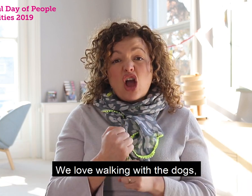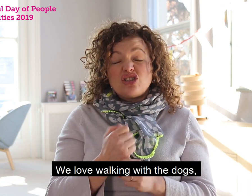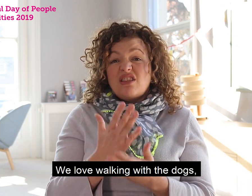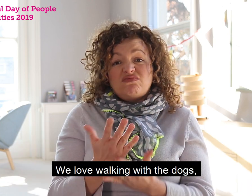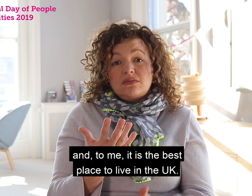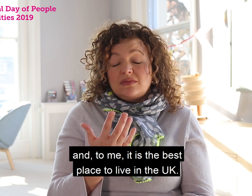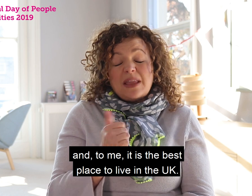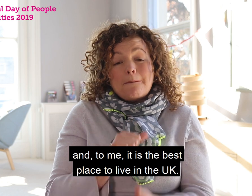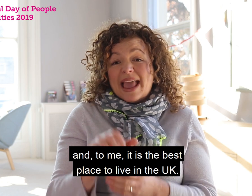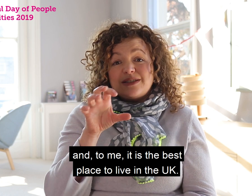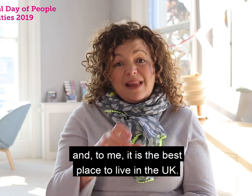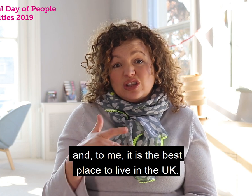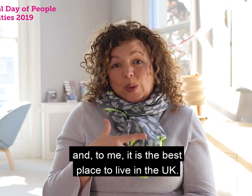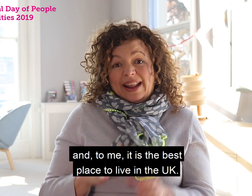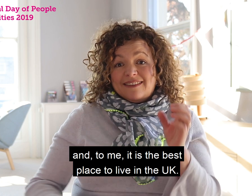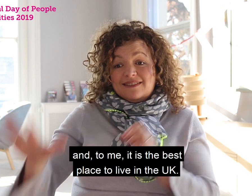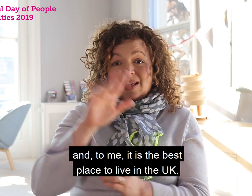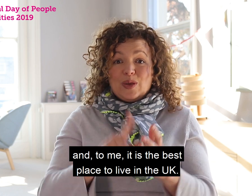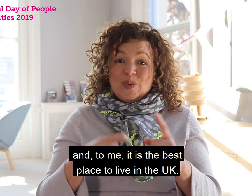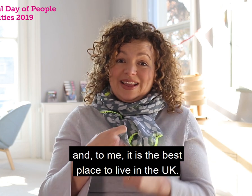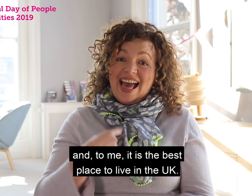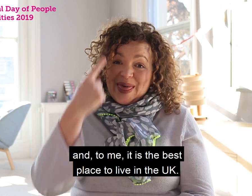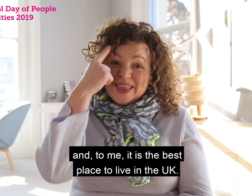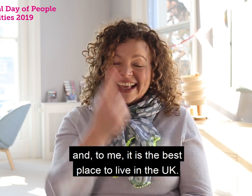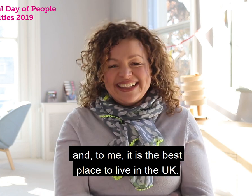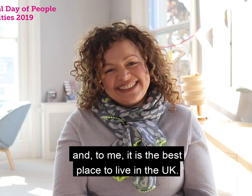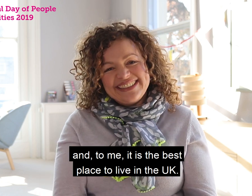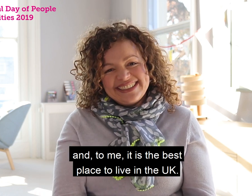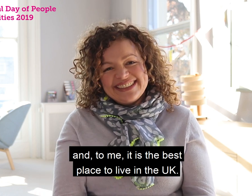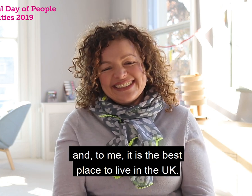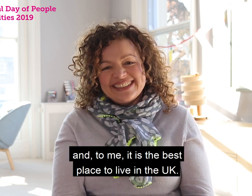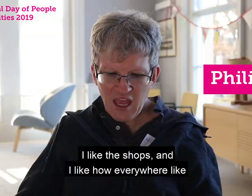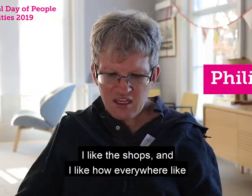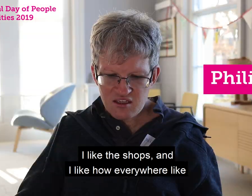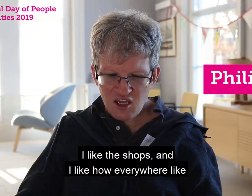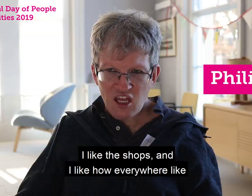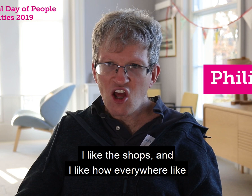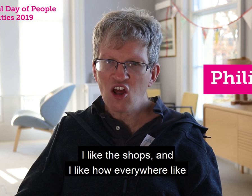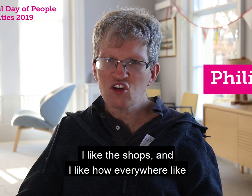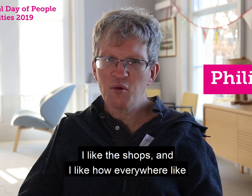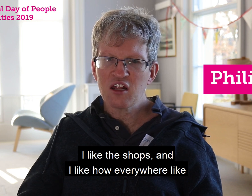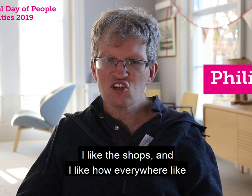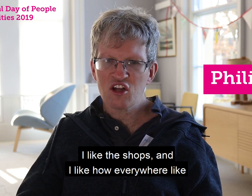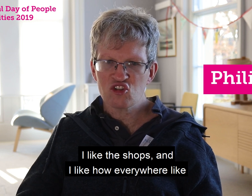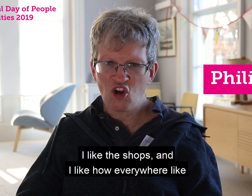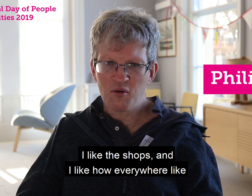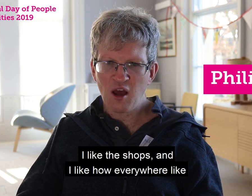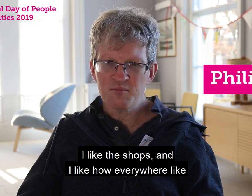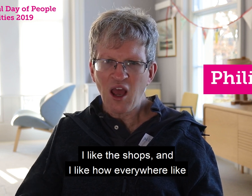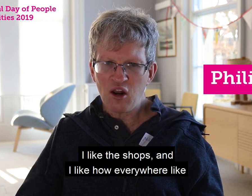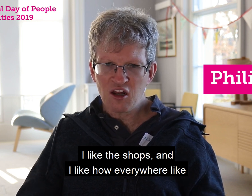and to me it is the best place to live in the UK. Yes, I like the shop and I